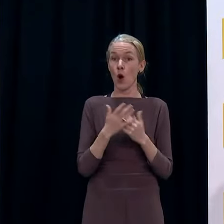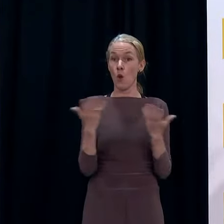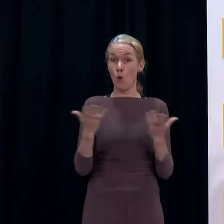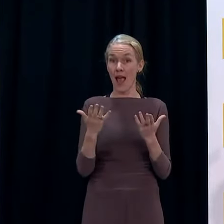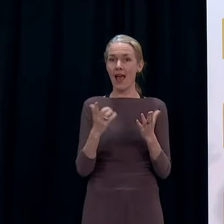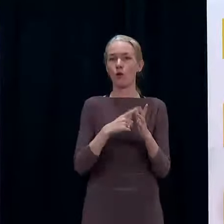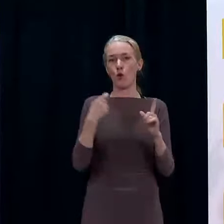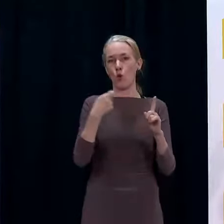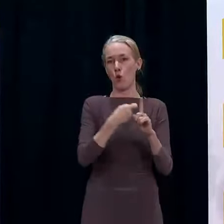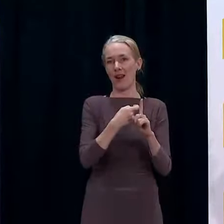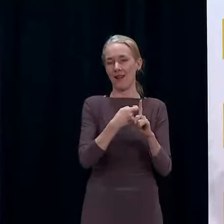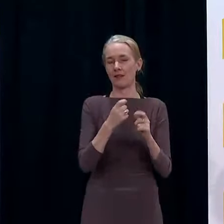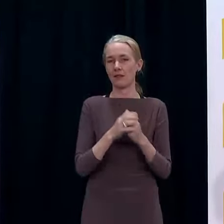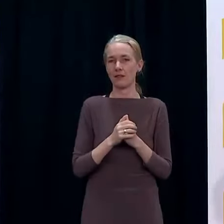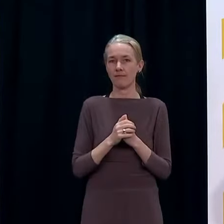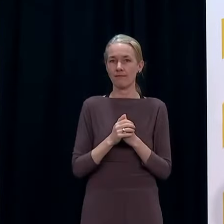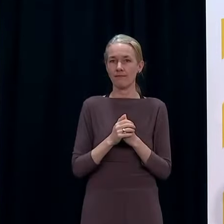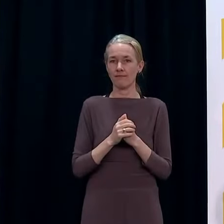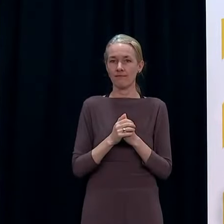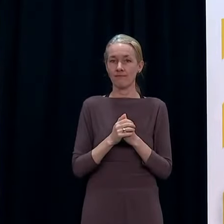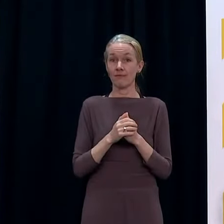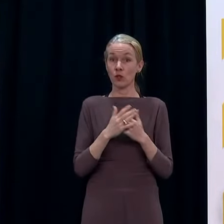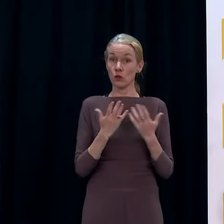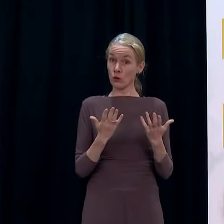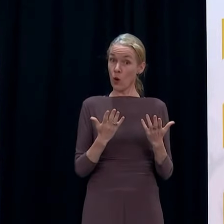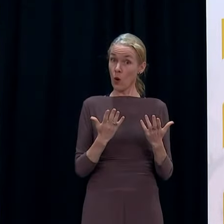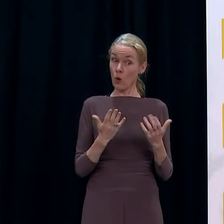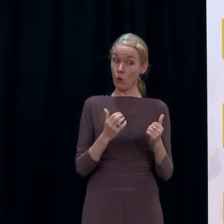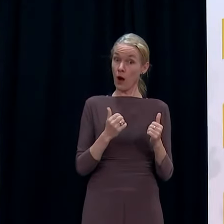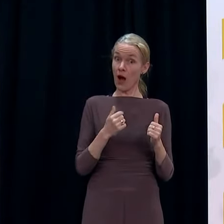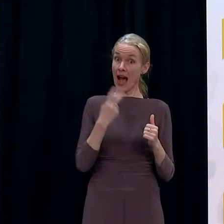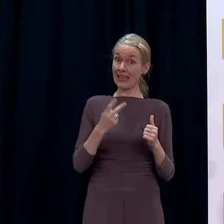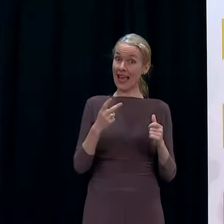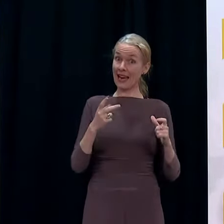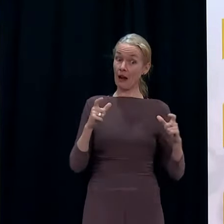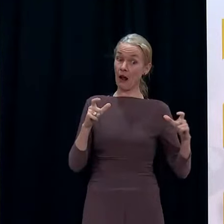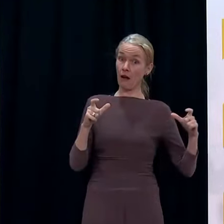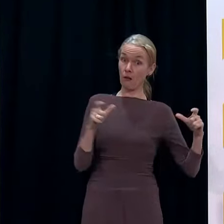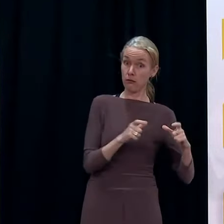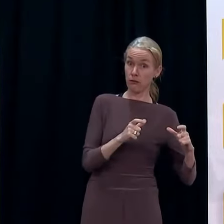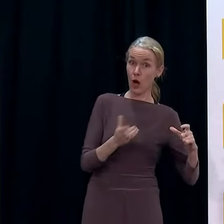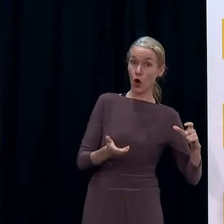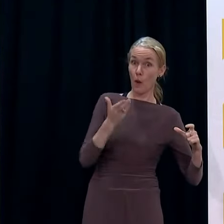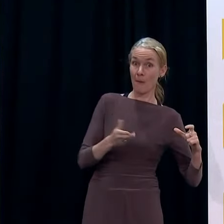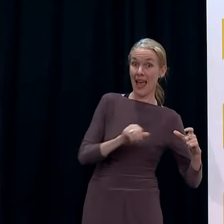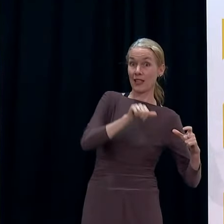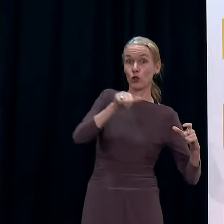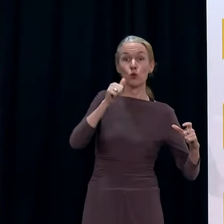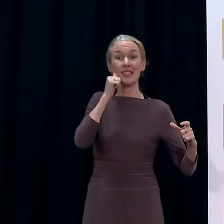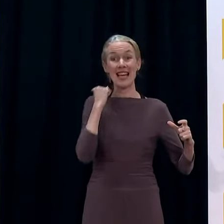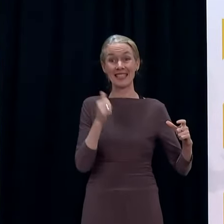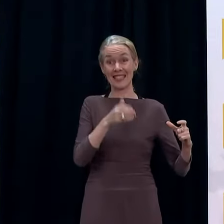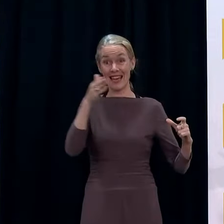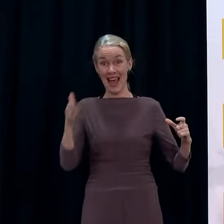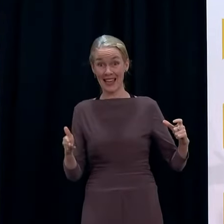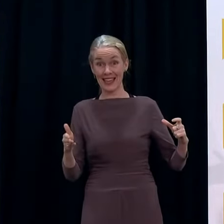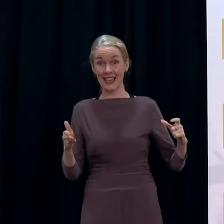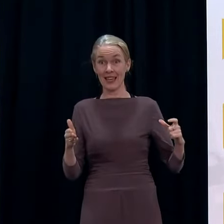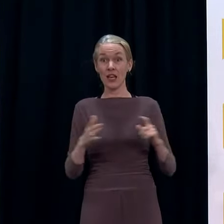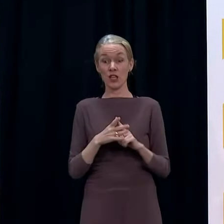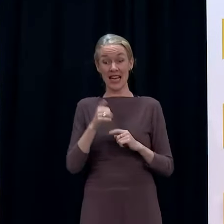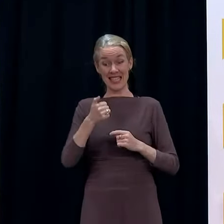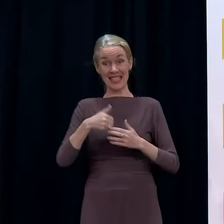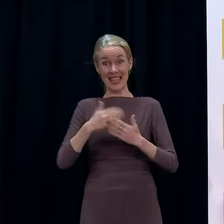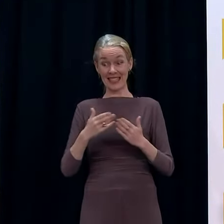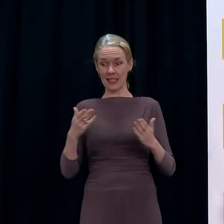Auckland. Obviously, that's a further decline on yesterday's daily case number, 4 fewer, and is our lowest number of cases